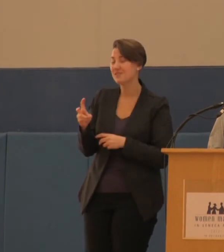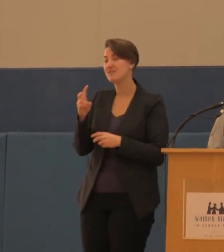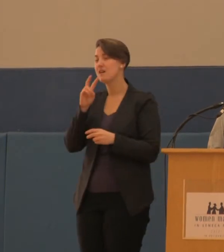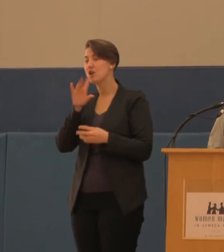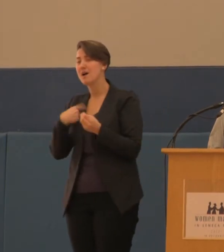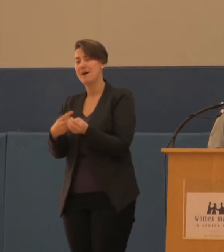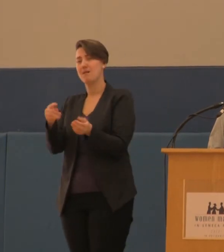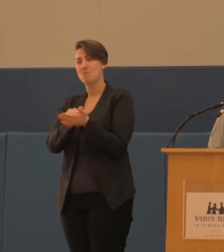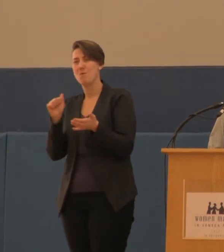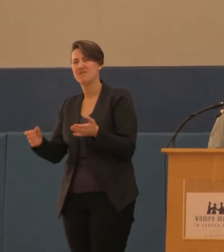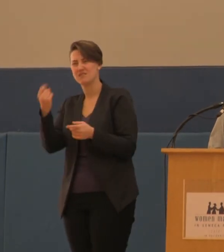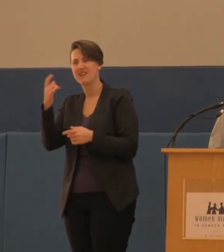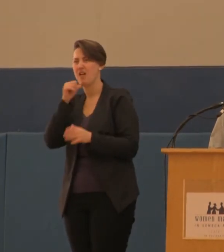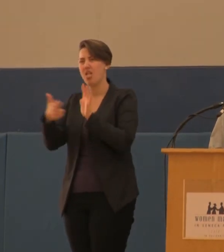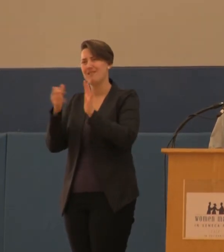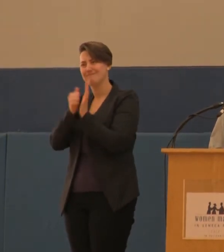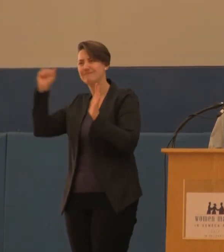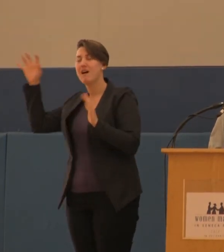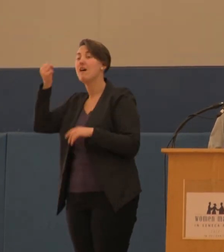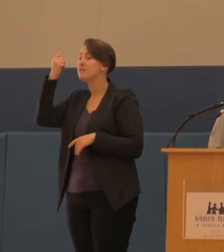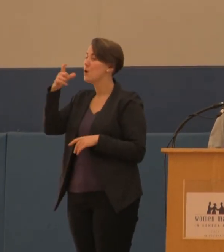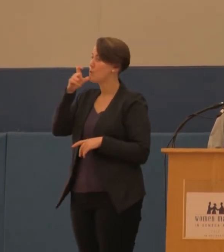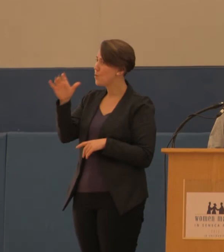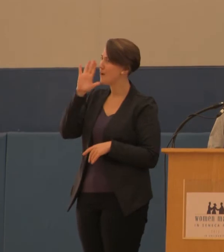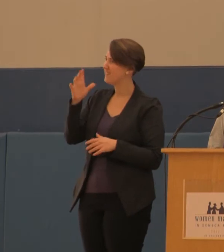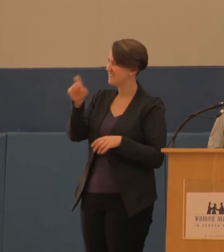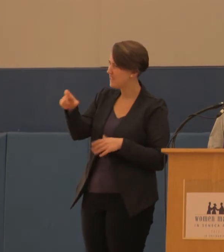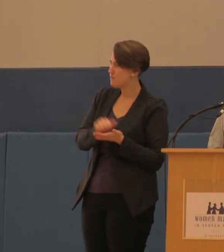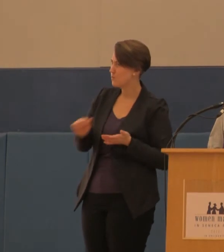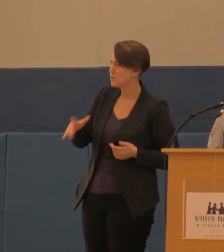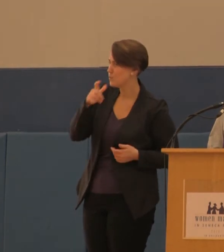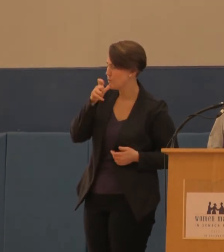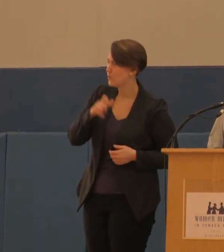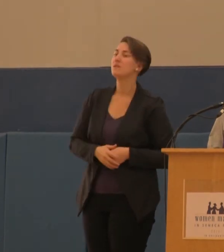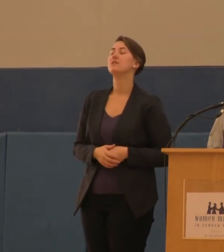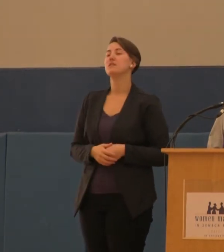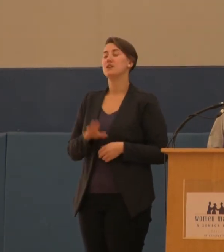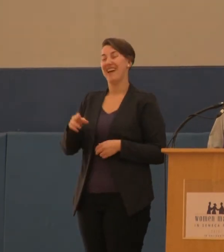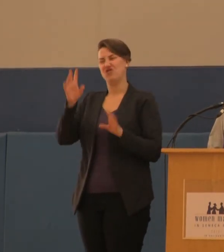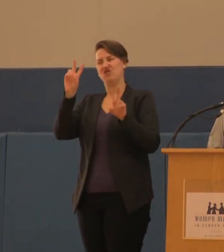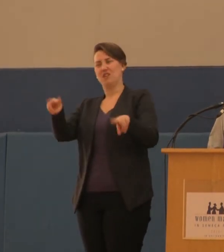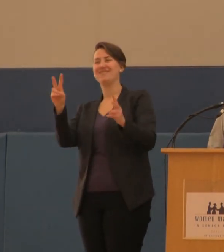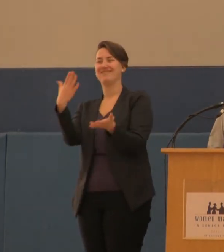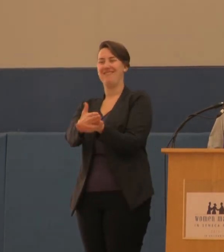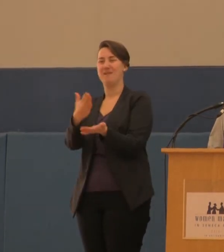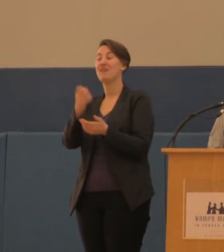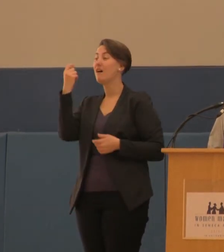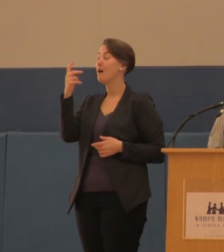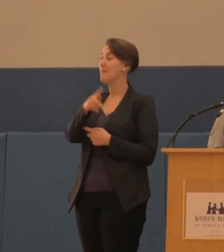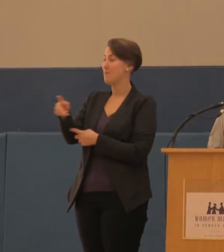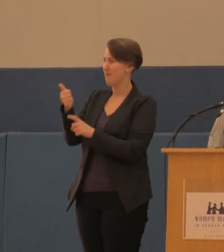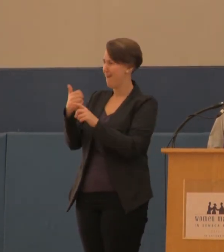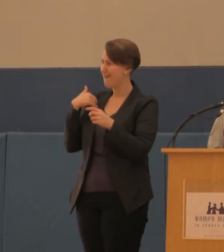Understand why and who gets abortions. Shed your judgment. Planned Parenthood has a lot of resources on this,